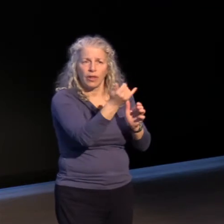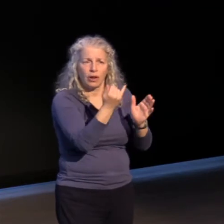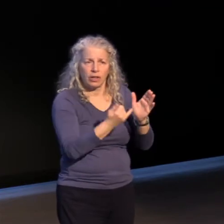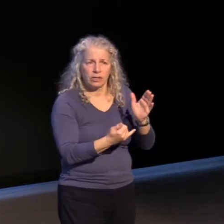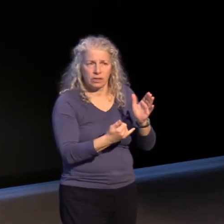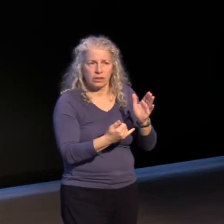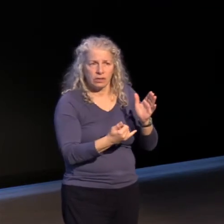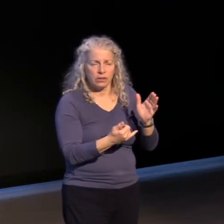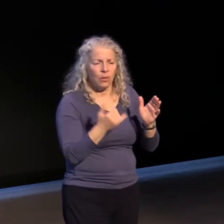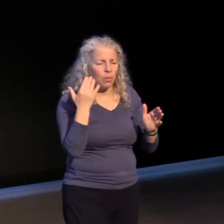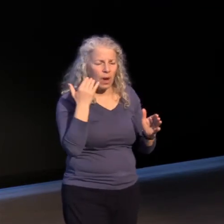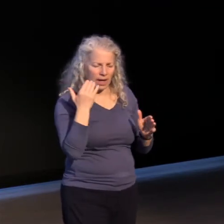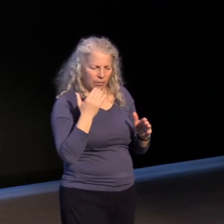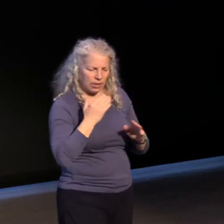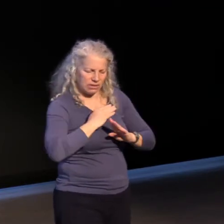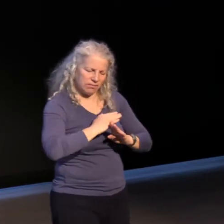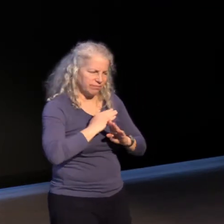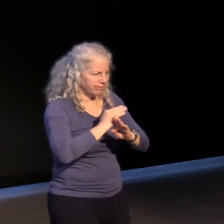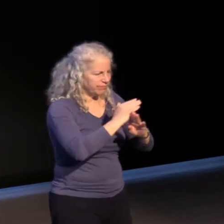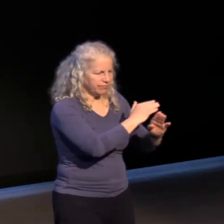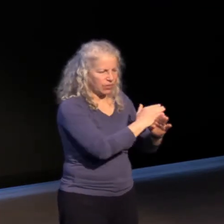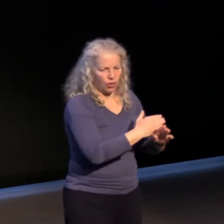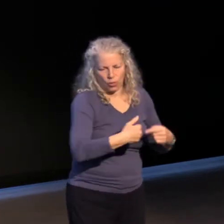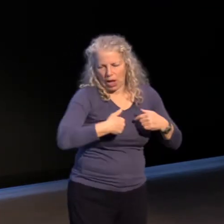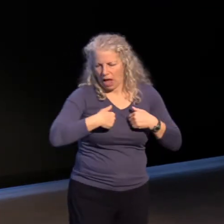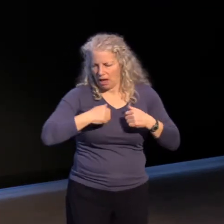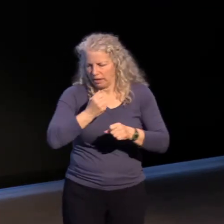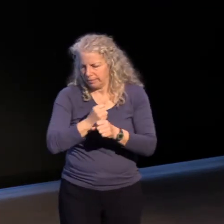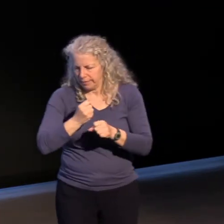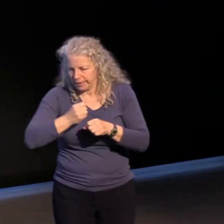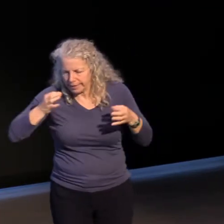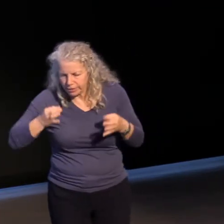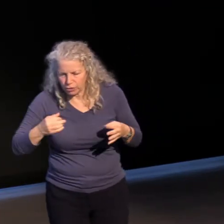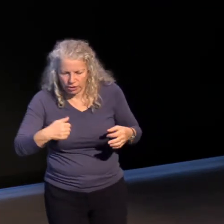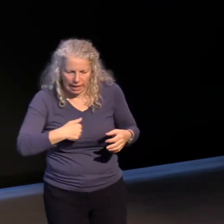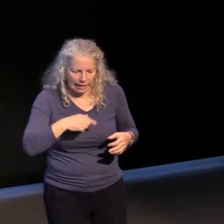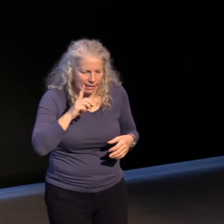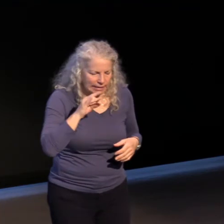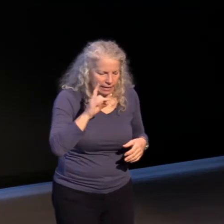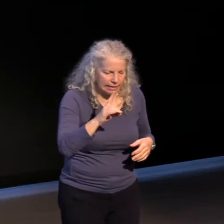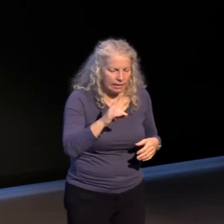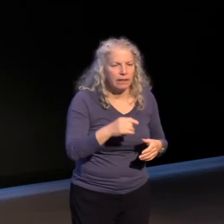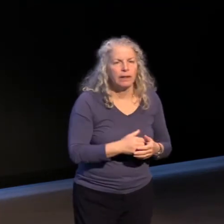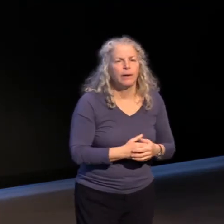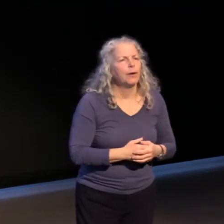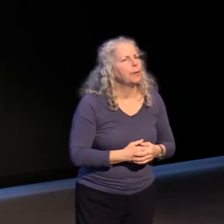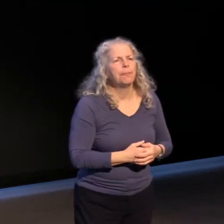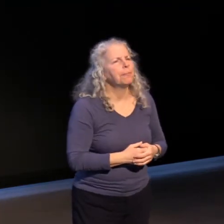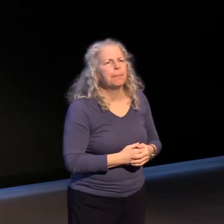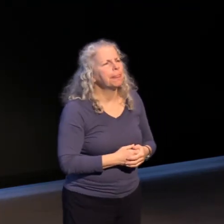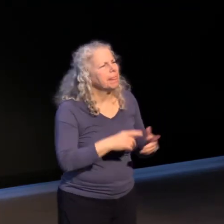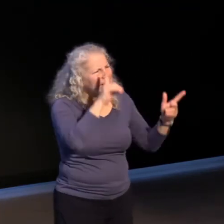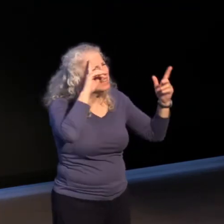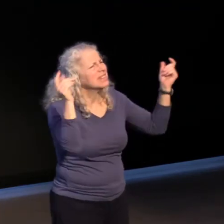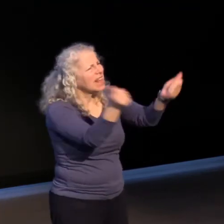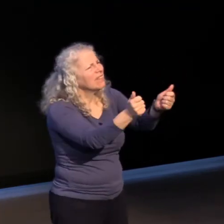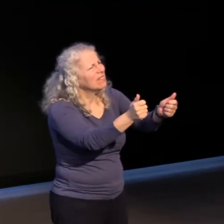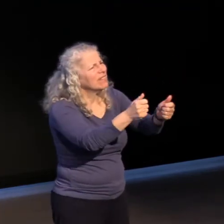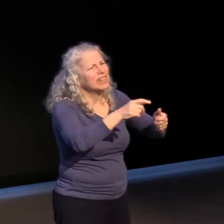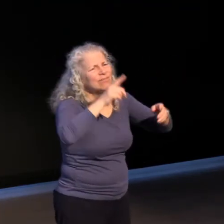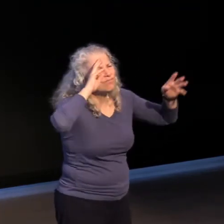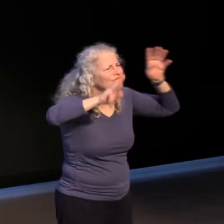without these barriers of personal authorship constraining one's choices. Do what you want to do. Be